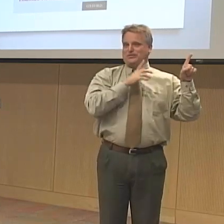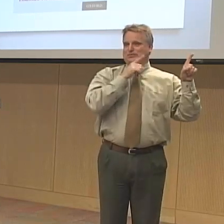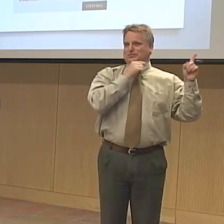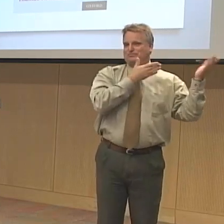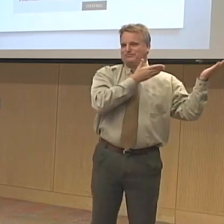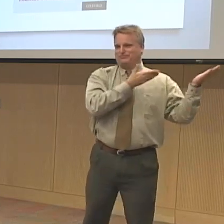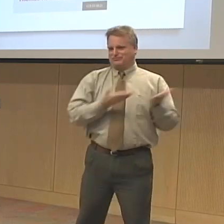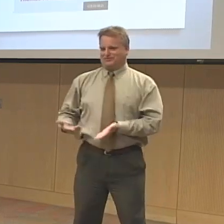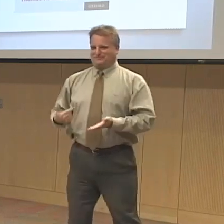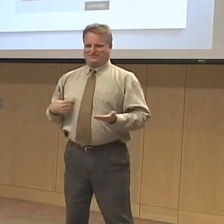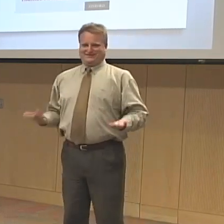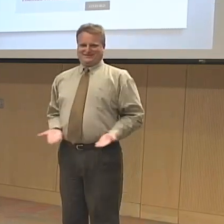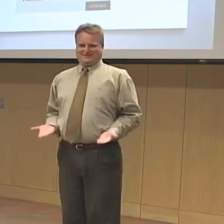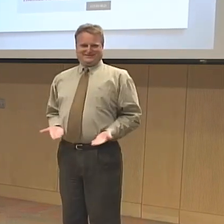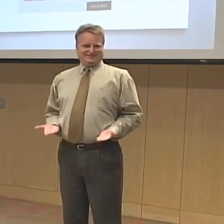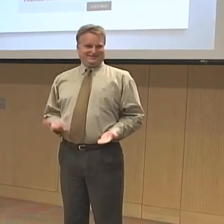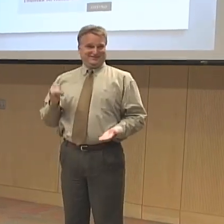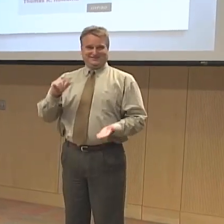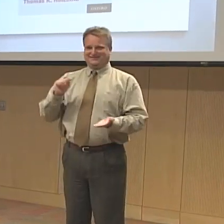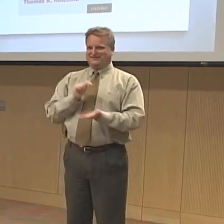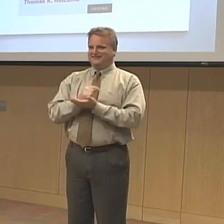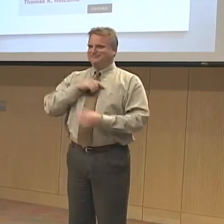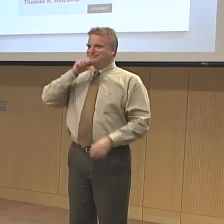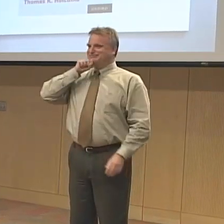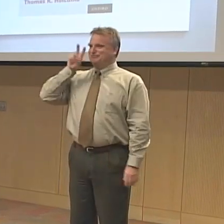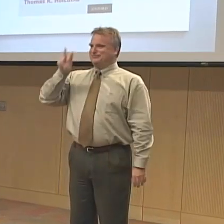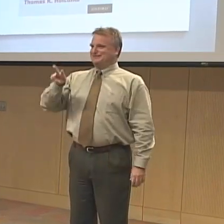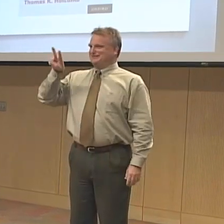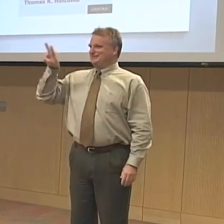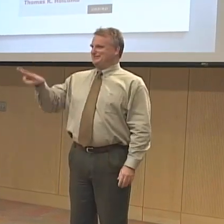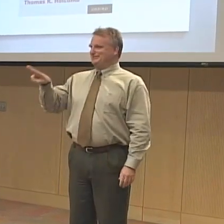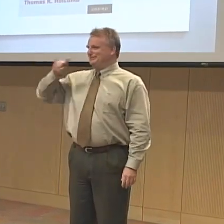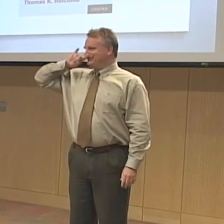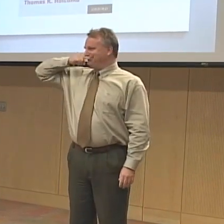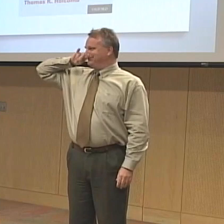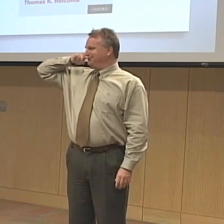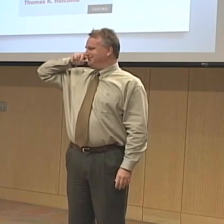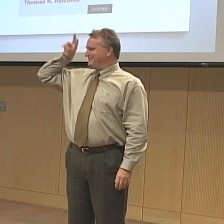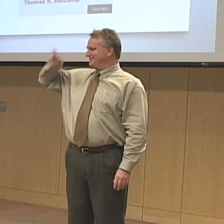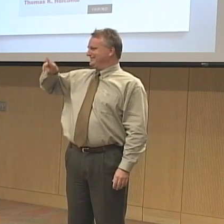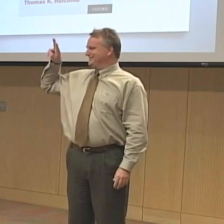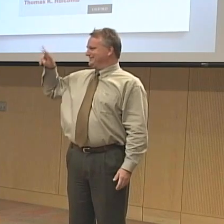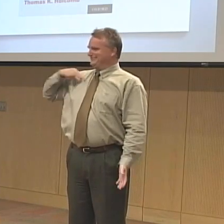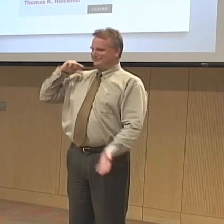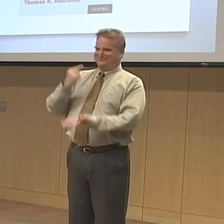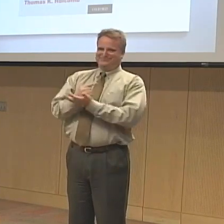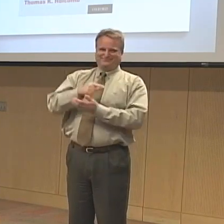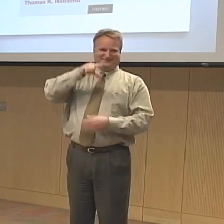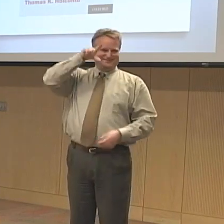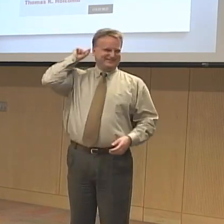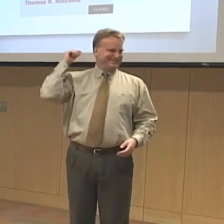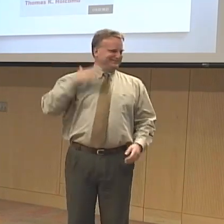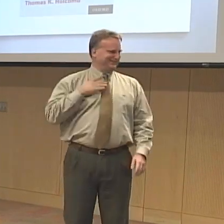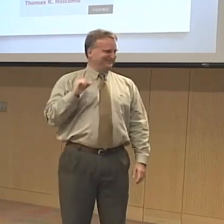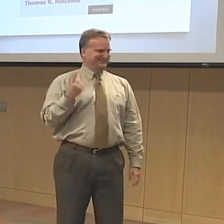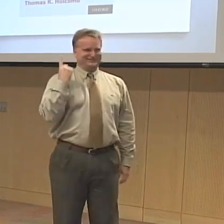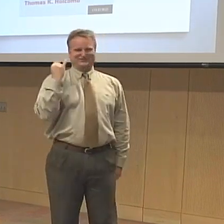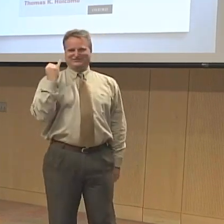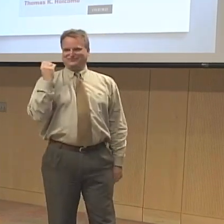who recruited me to RIT. At that time, I was a 22-year-old kid, recently graduating from Gallaudet, and this was